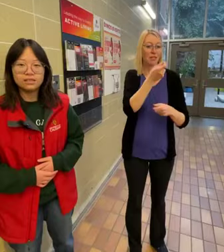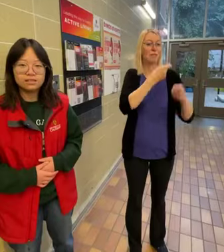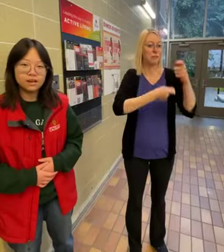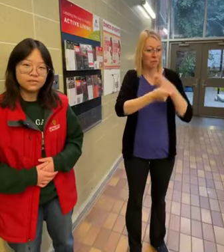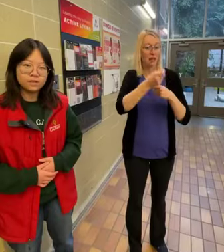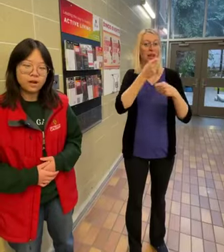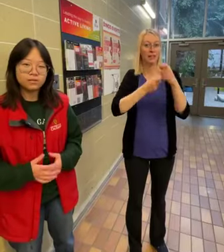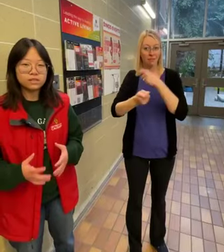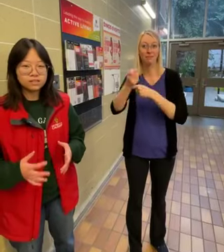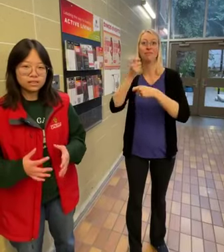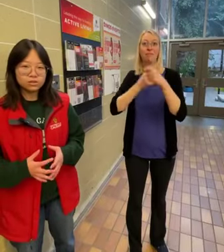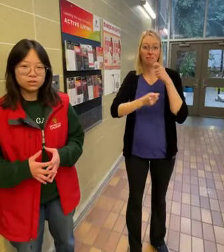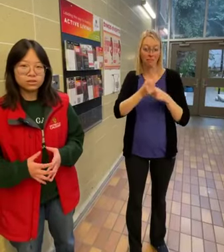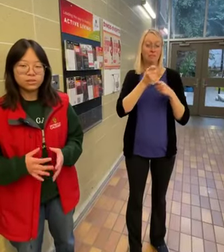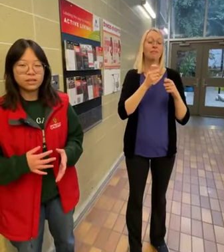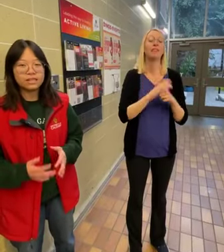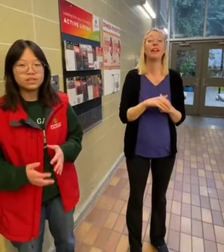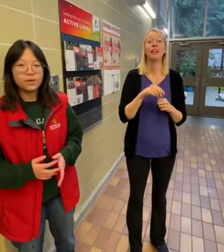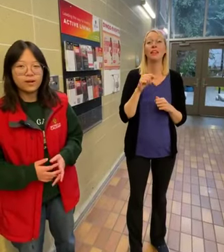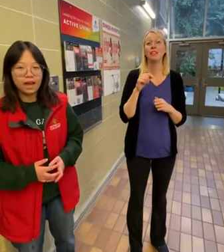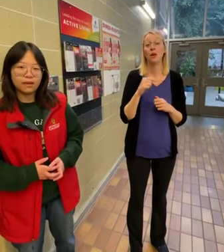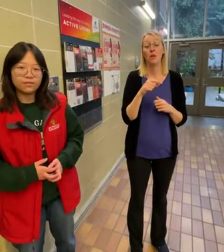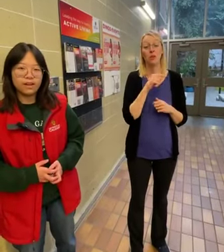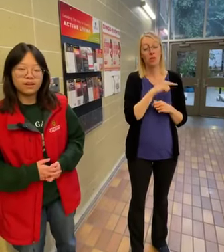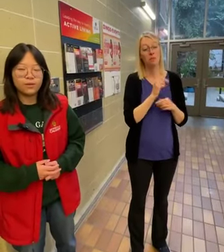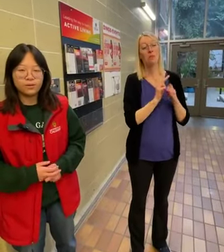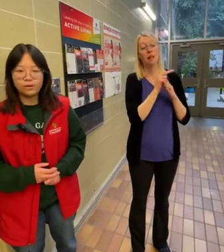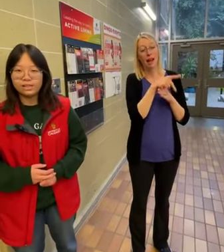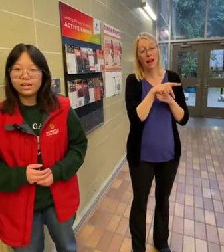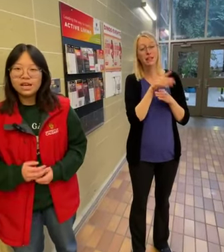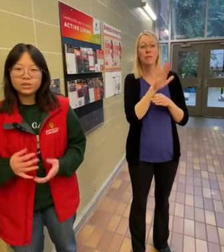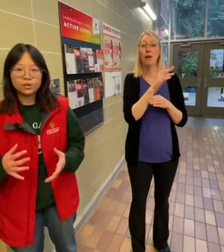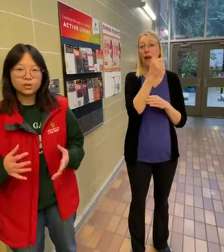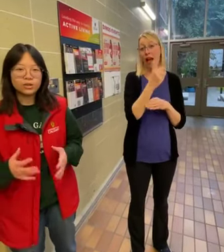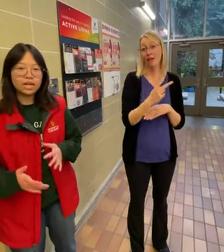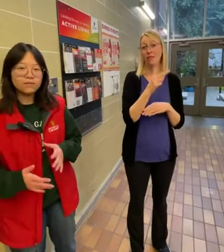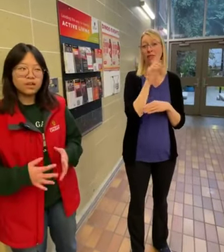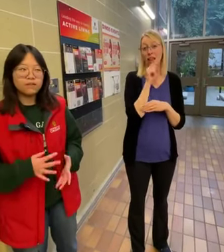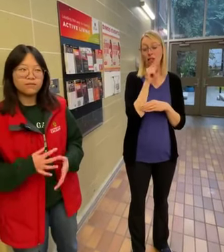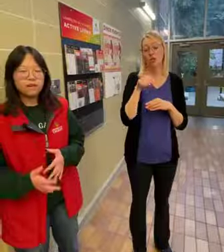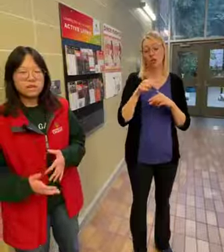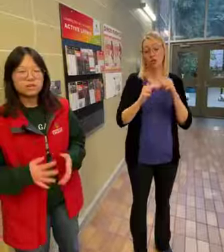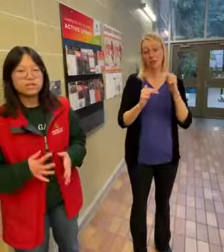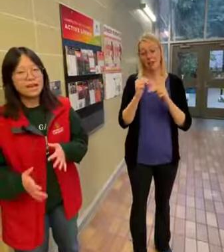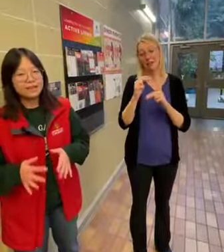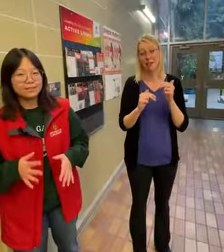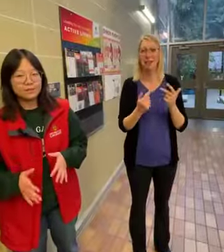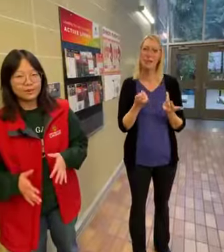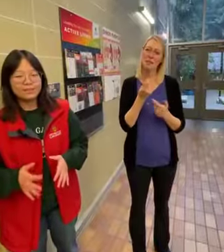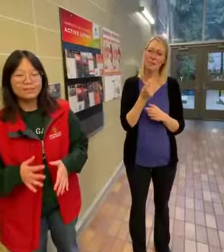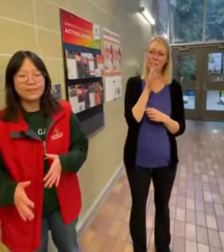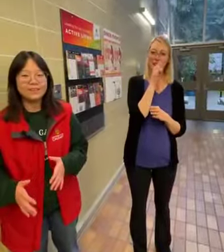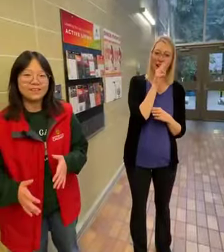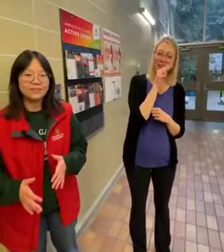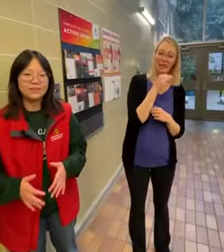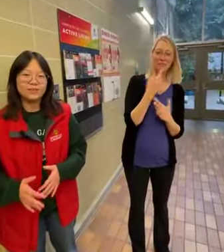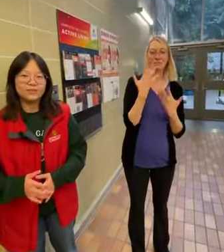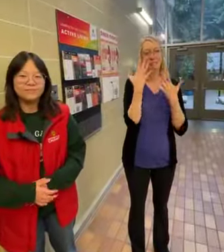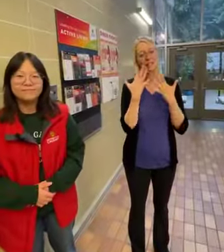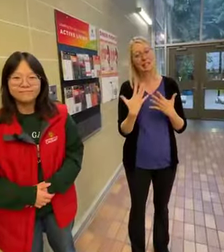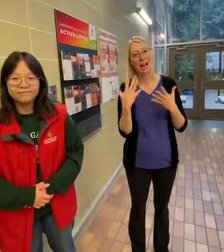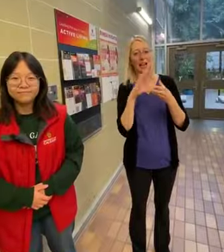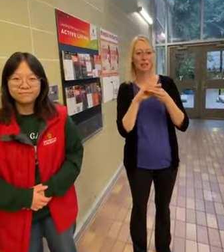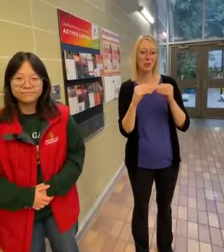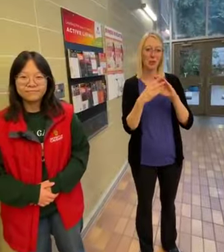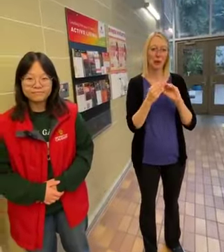our building itself is around 60 years old, the plants are about half that at about 30. So kind of a funny or sad story depending on how you